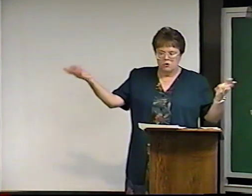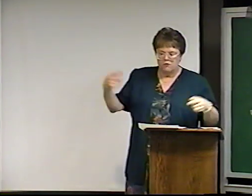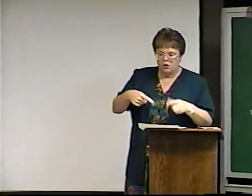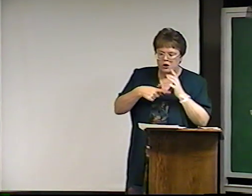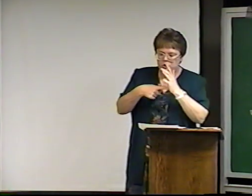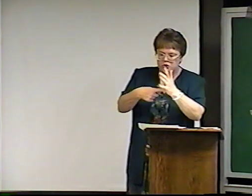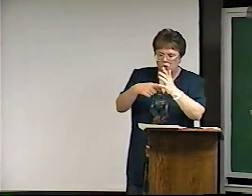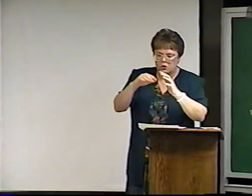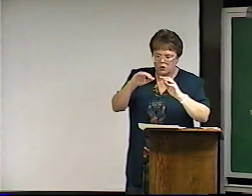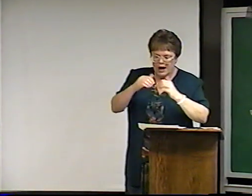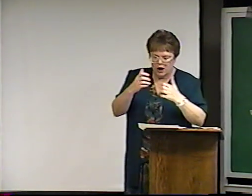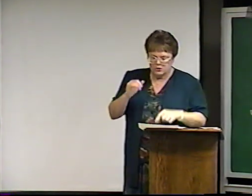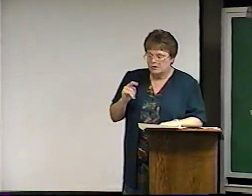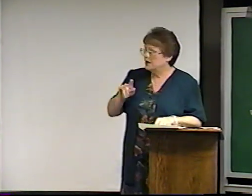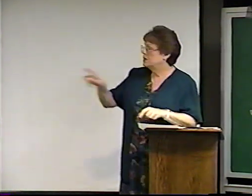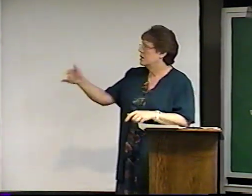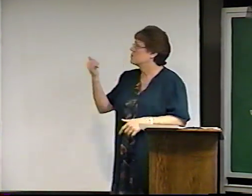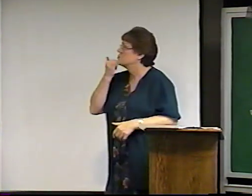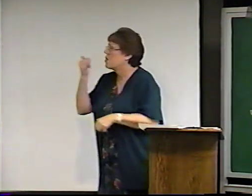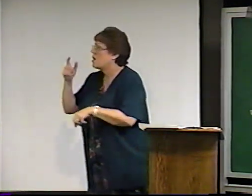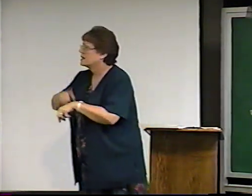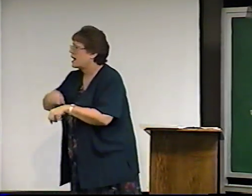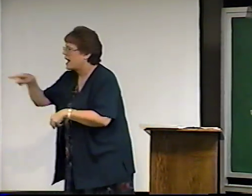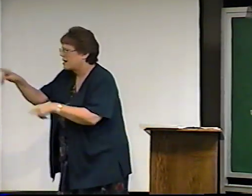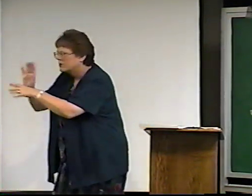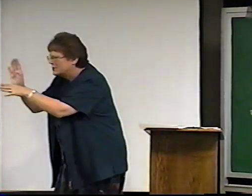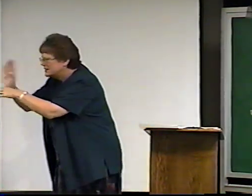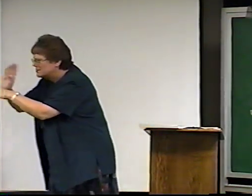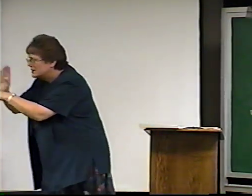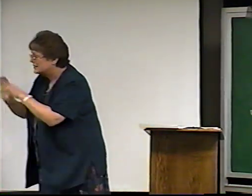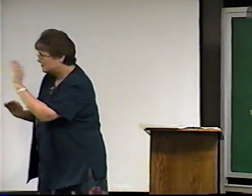The Lord shows you how to do it. Long time.